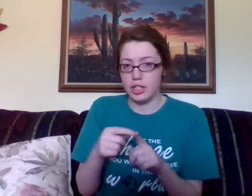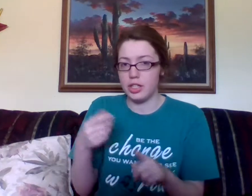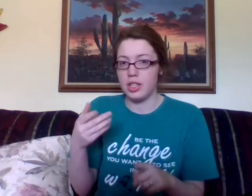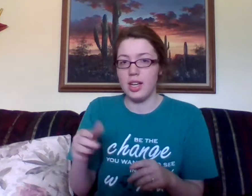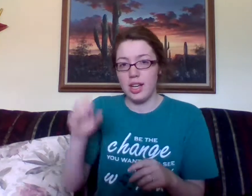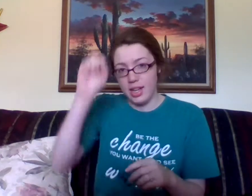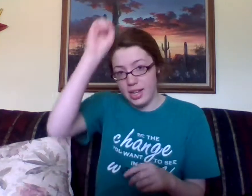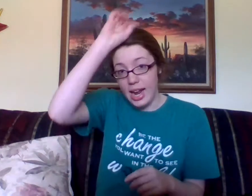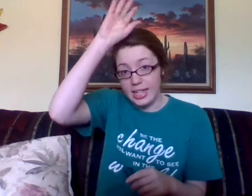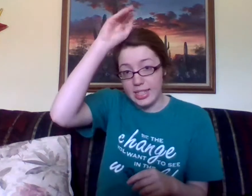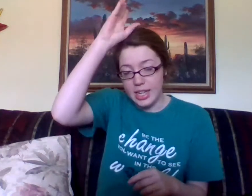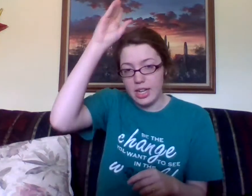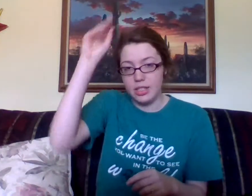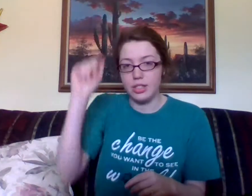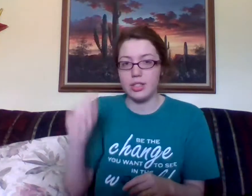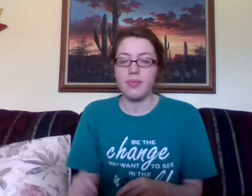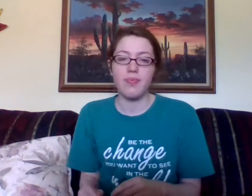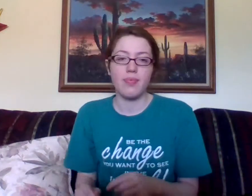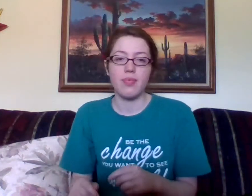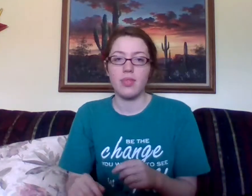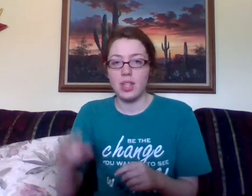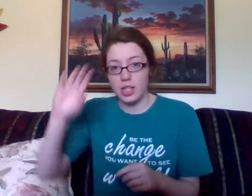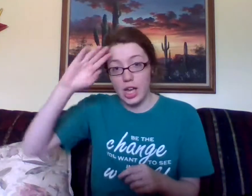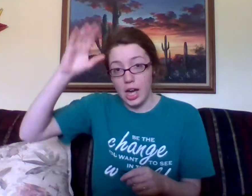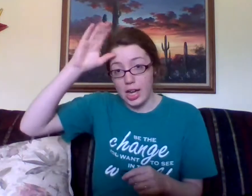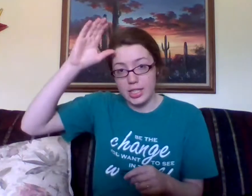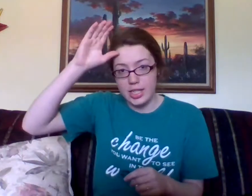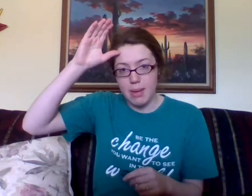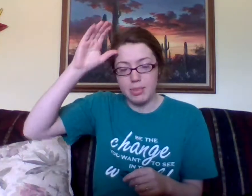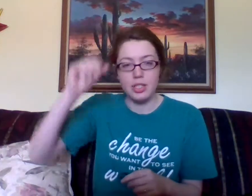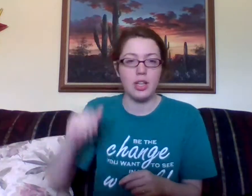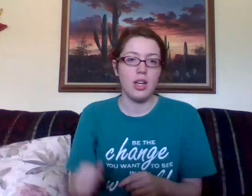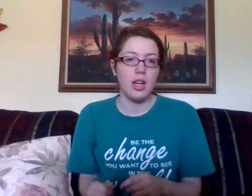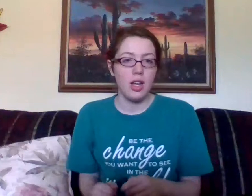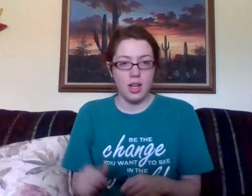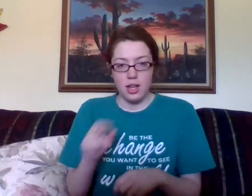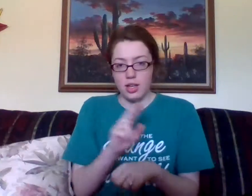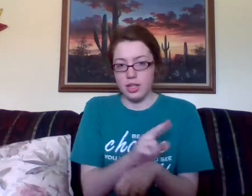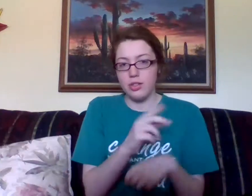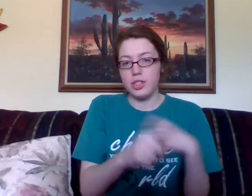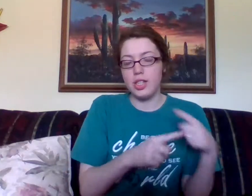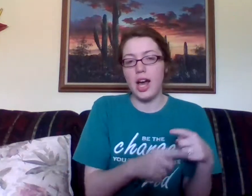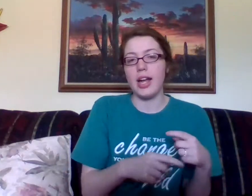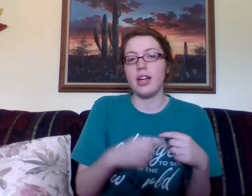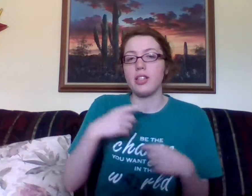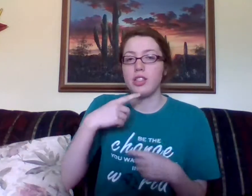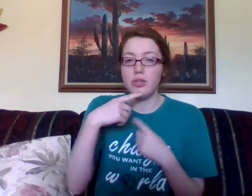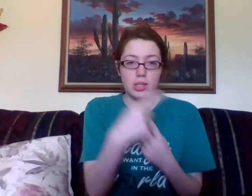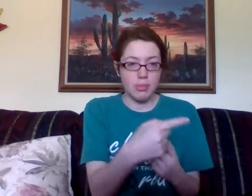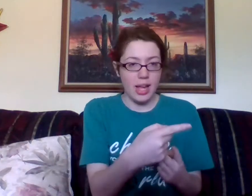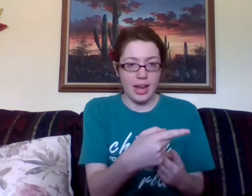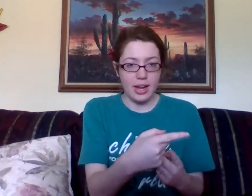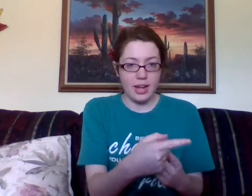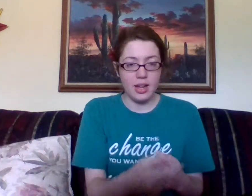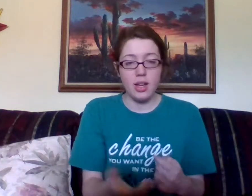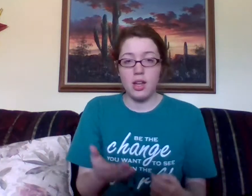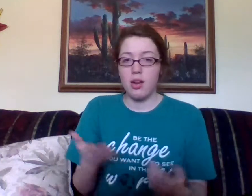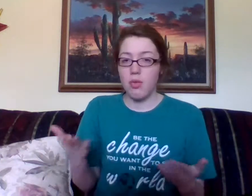words, ideas, concepts. Use sign to explain.